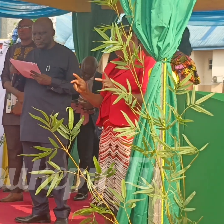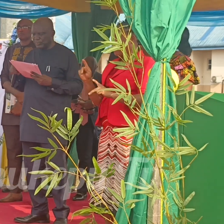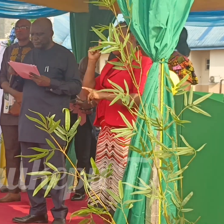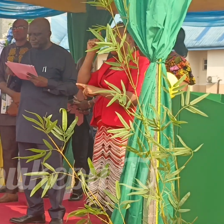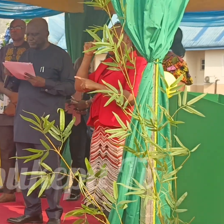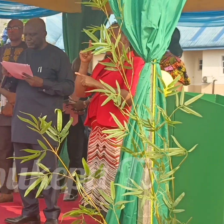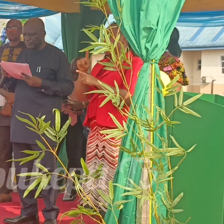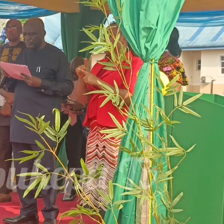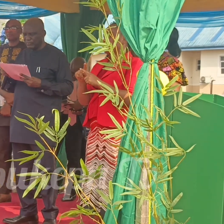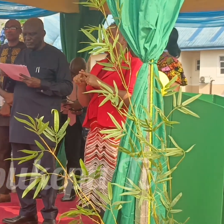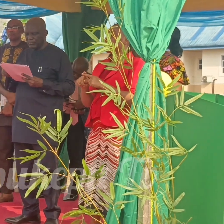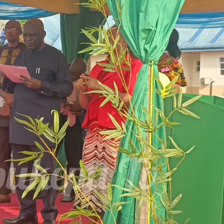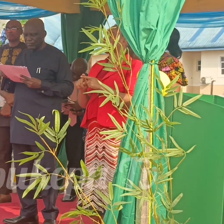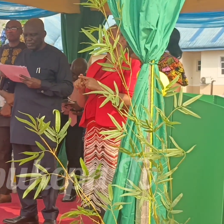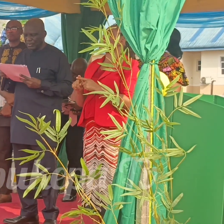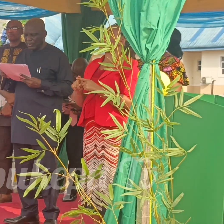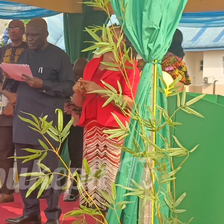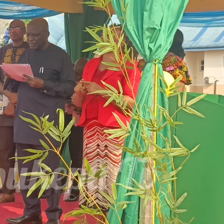to